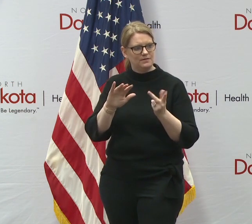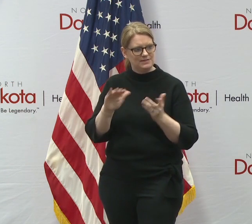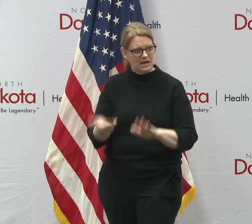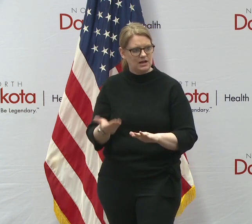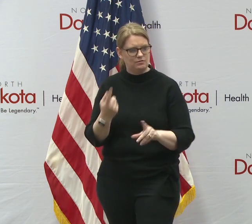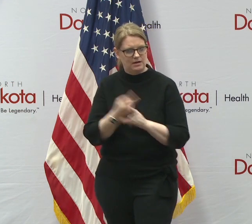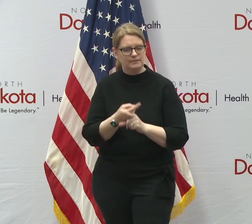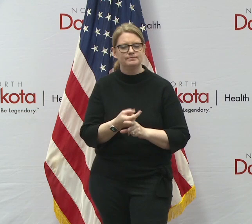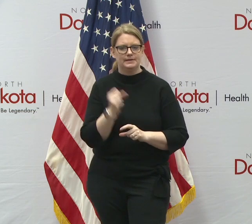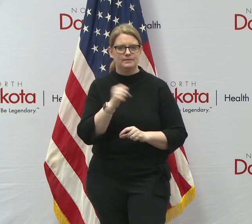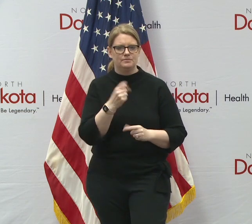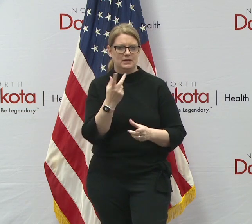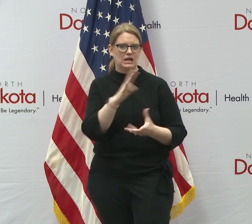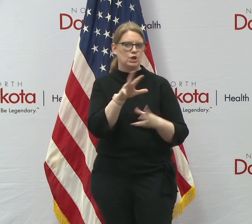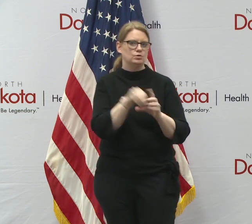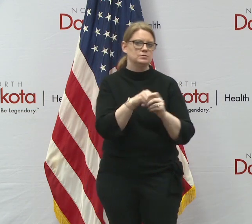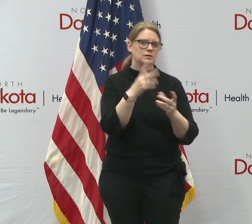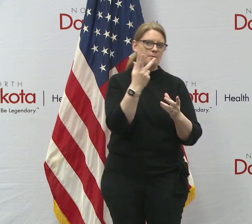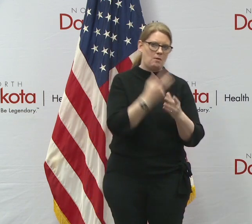right? Correct.